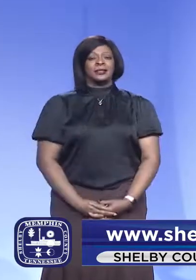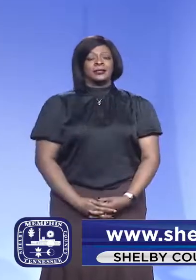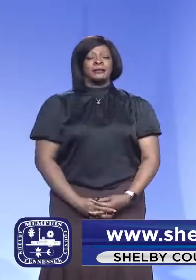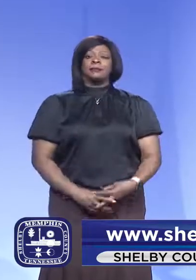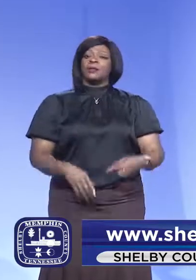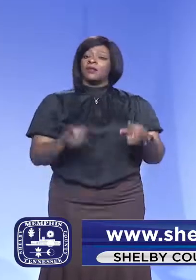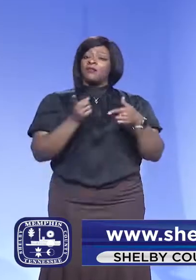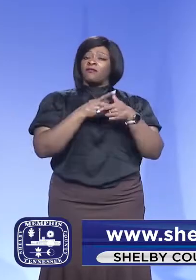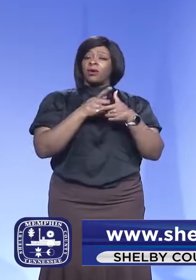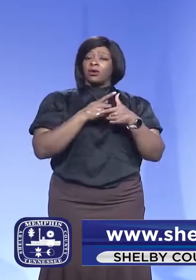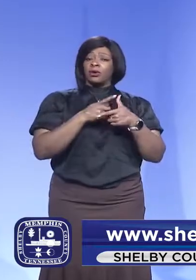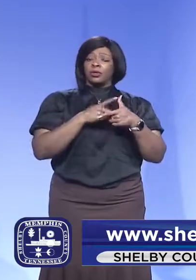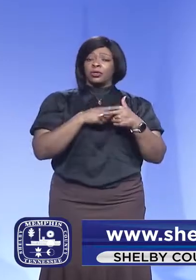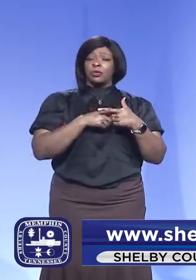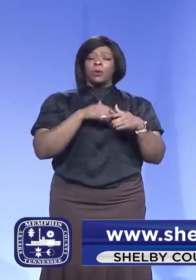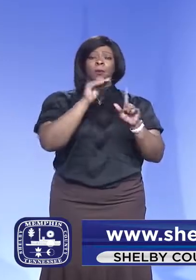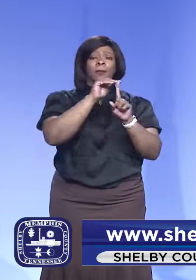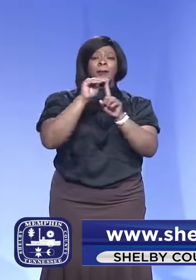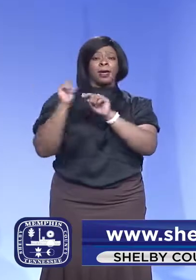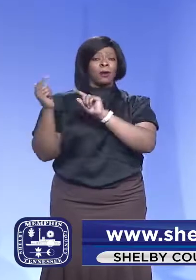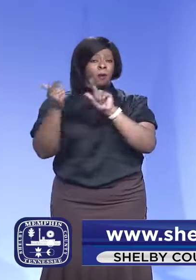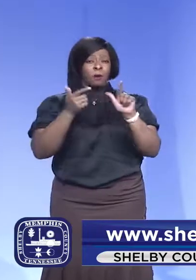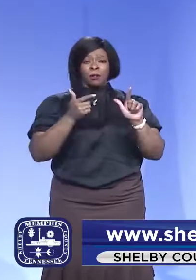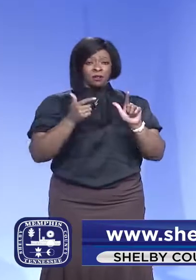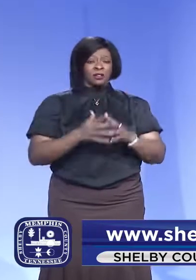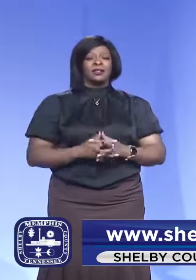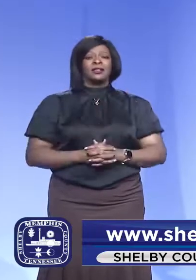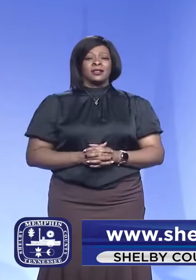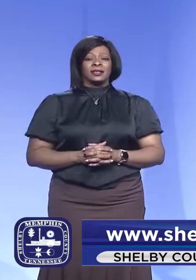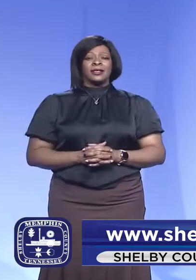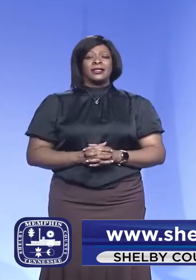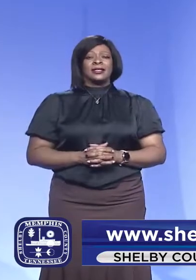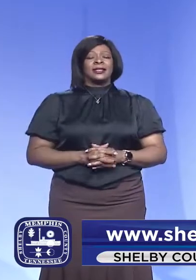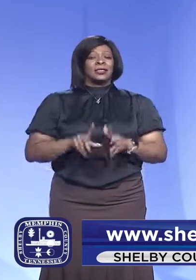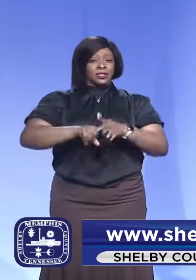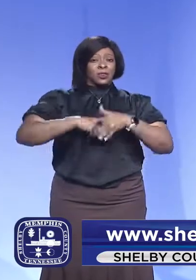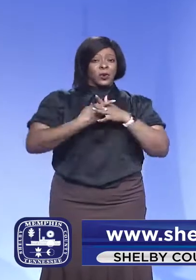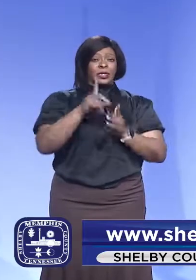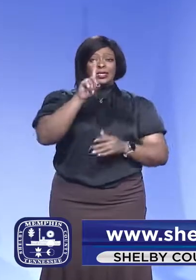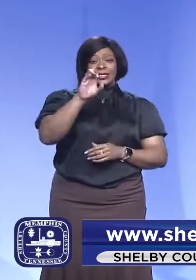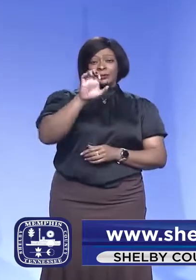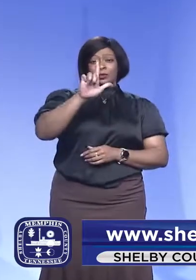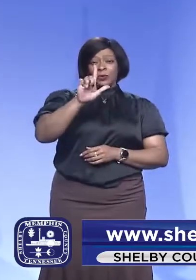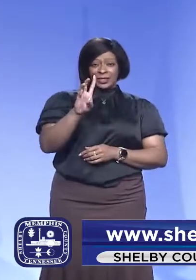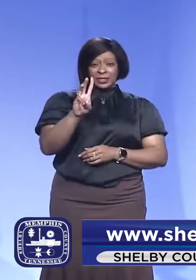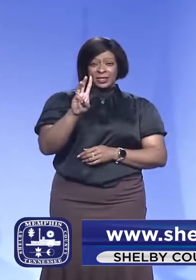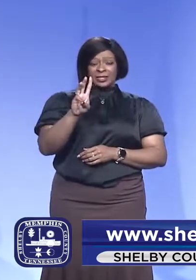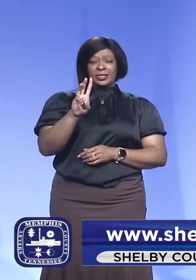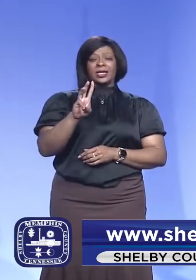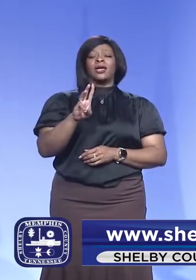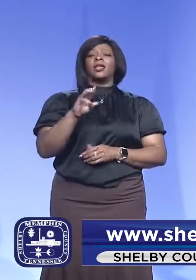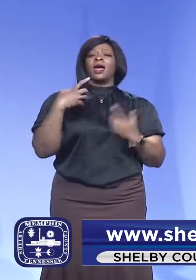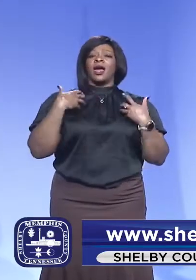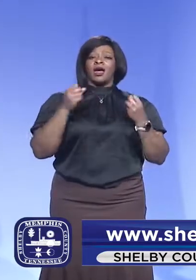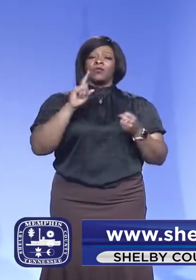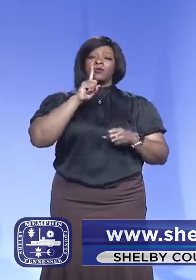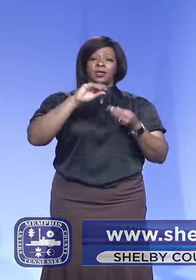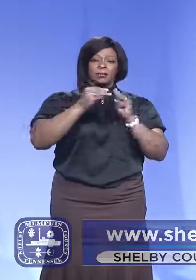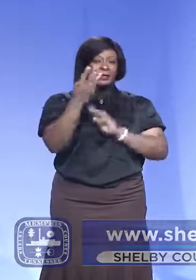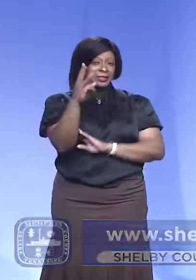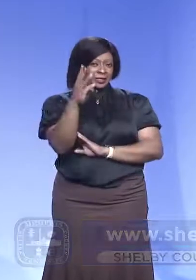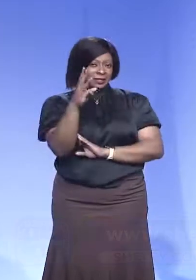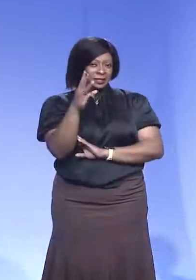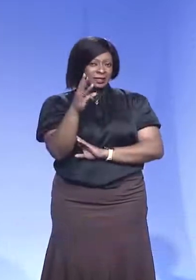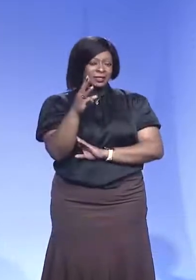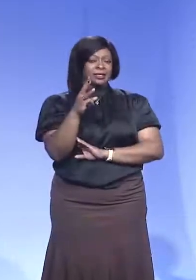First thing I want to remind everyone is that as effective December 26th, Directive number